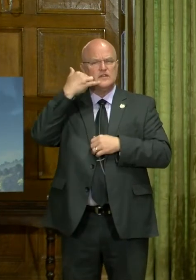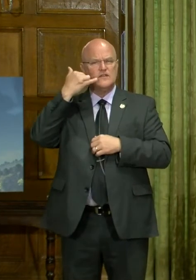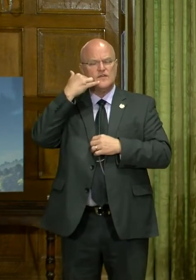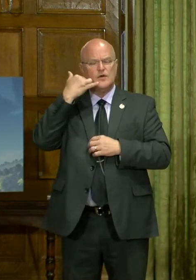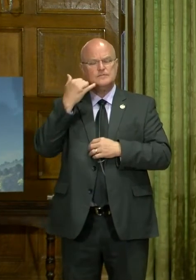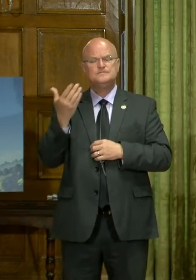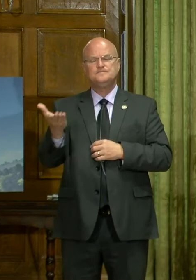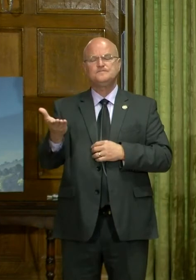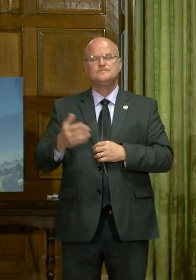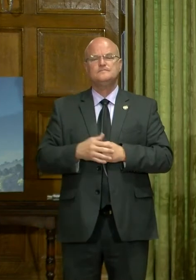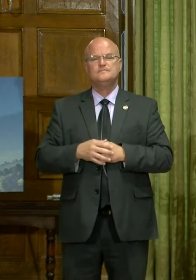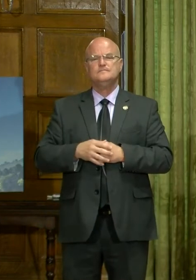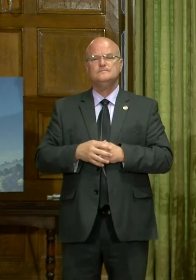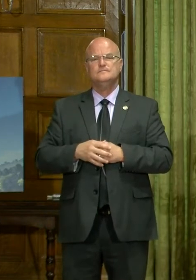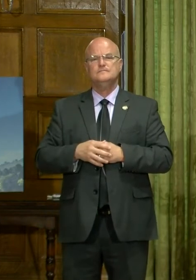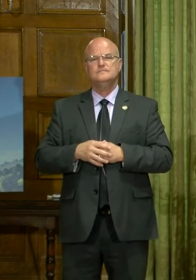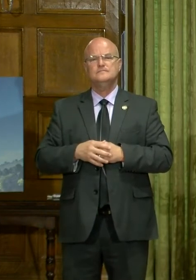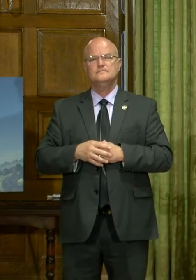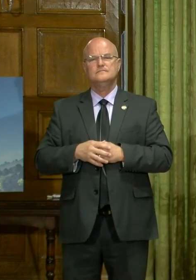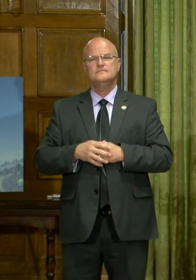remotely. Yes,